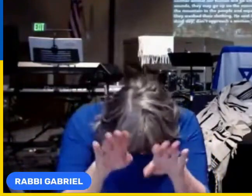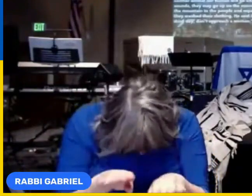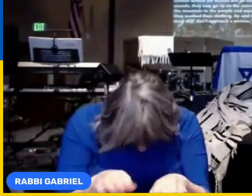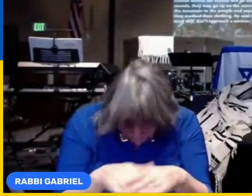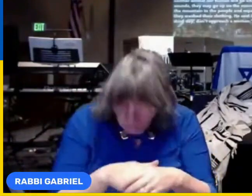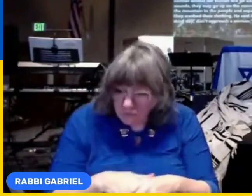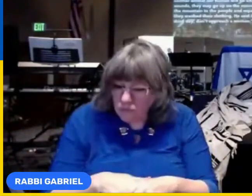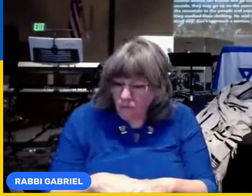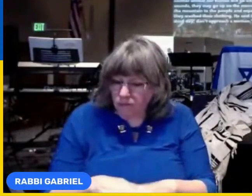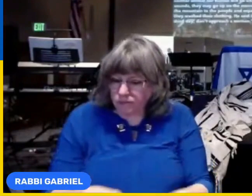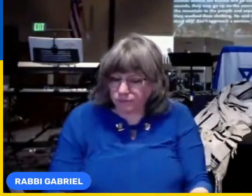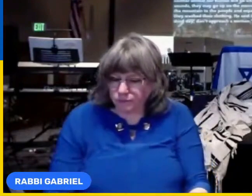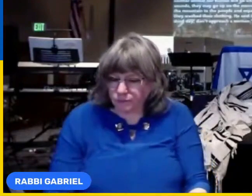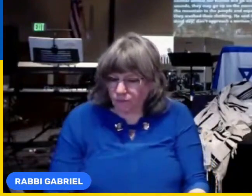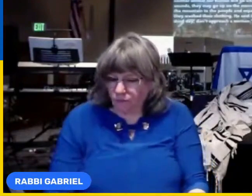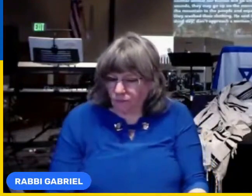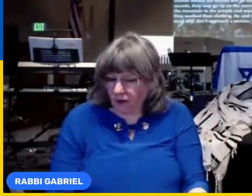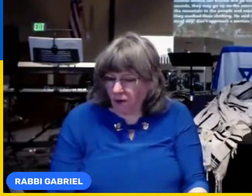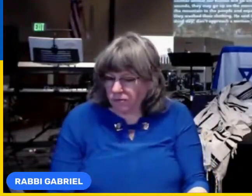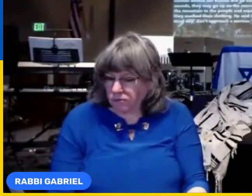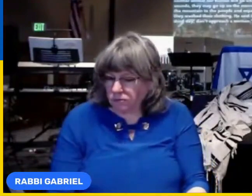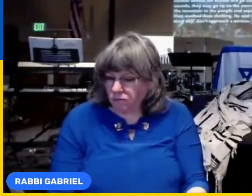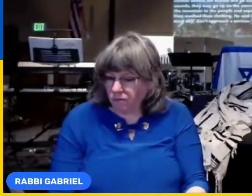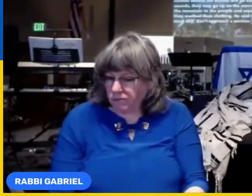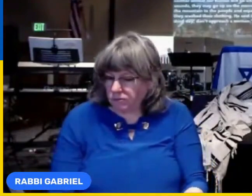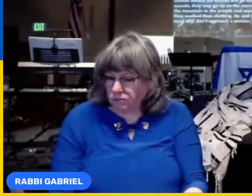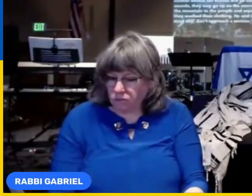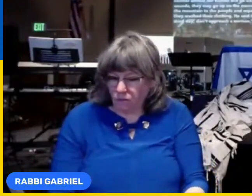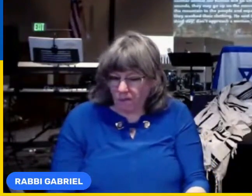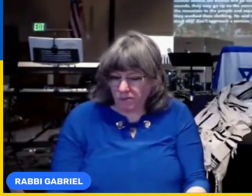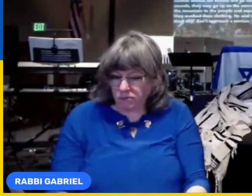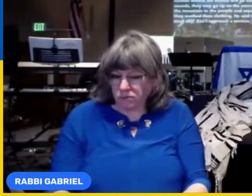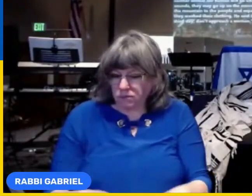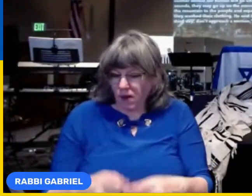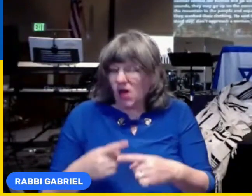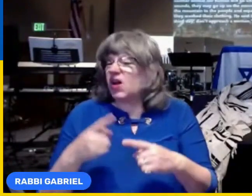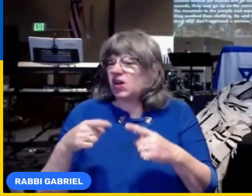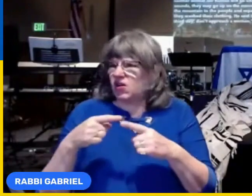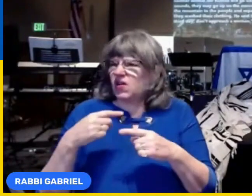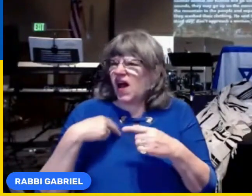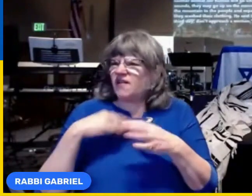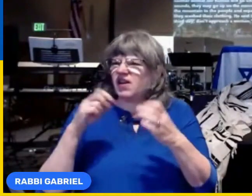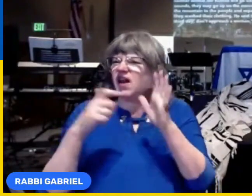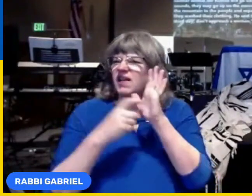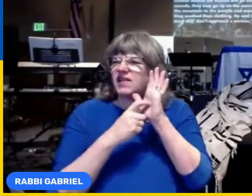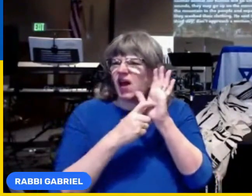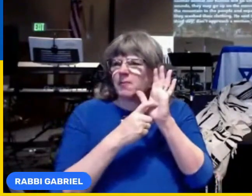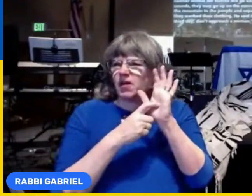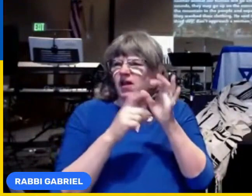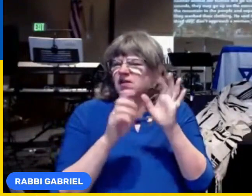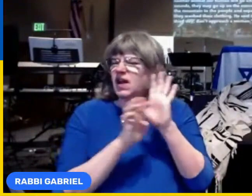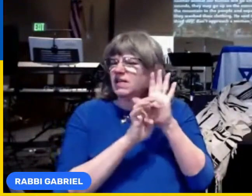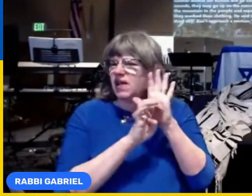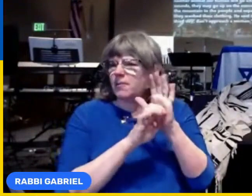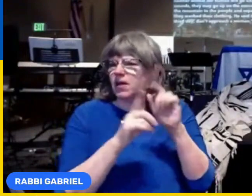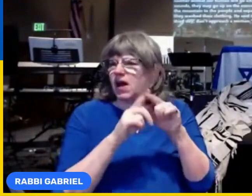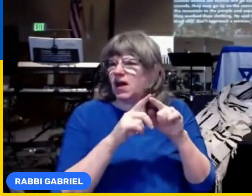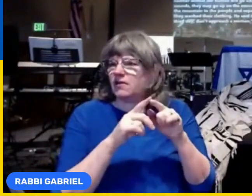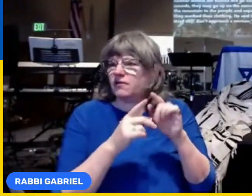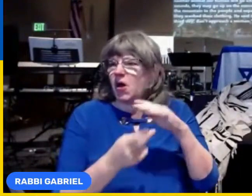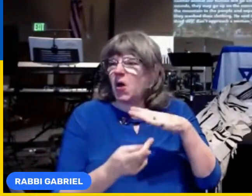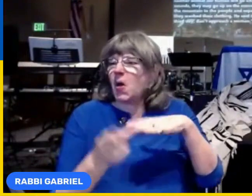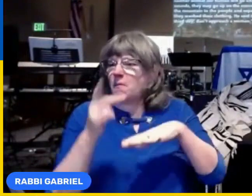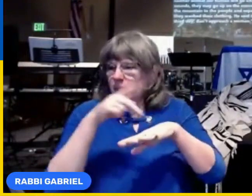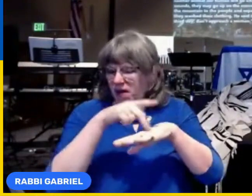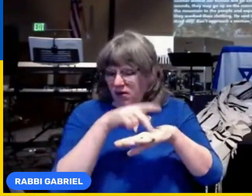him around. We have this example of Peter, who, when he realized in front of who he was,